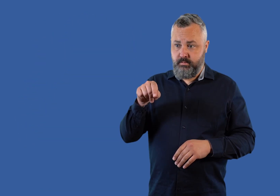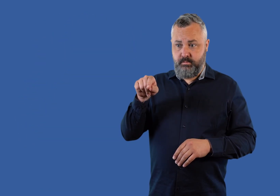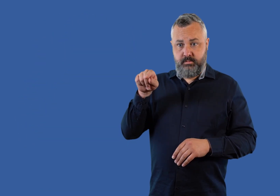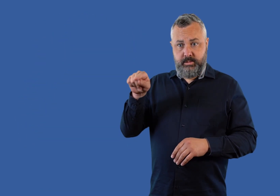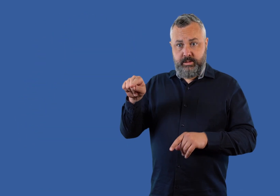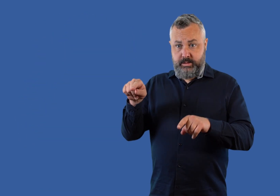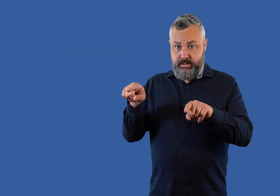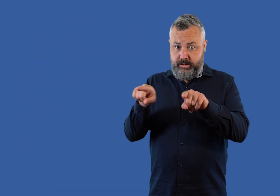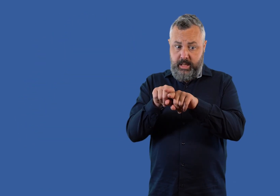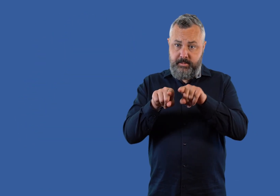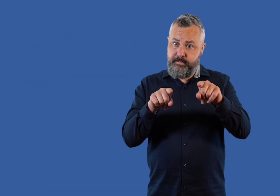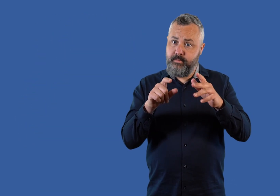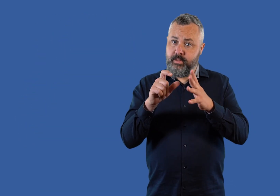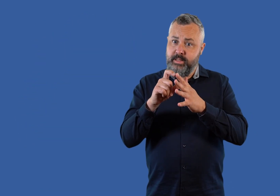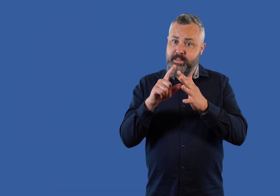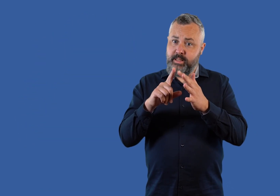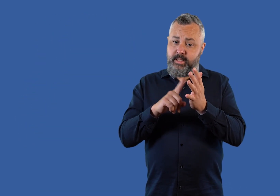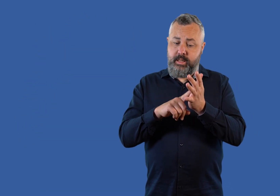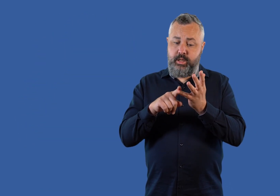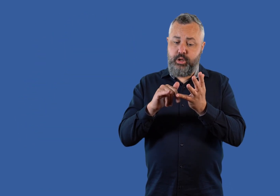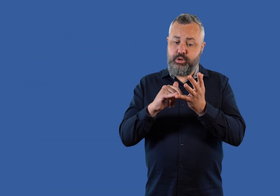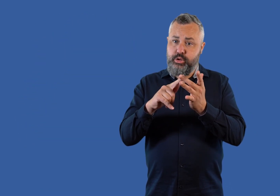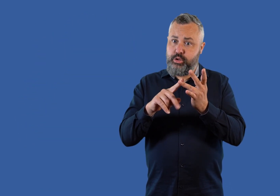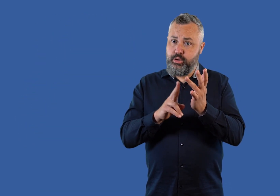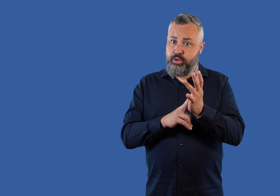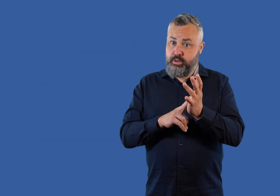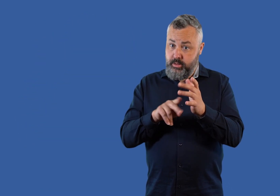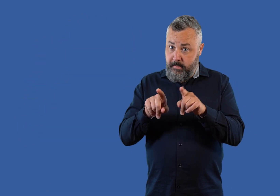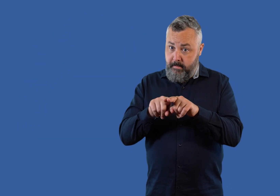And is this the same as a delusion?